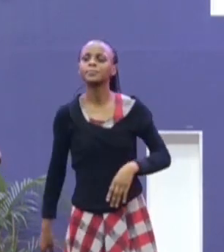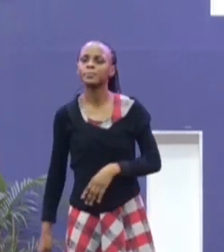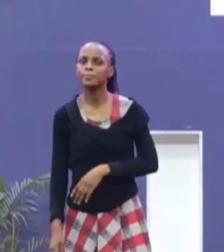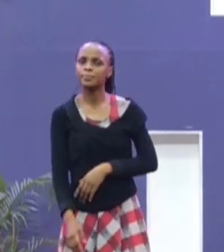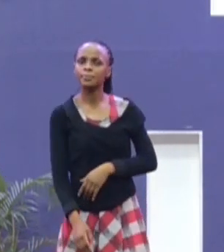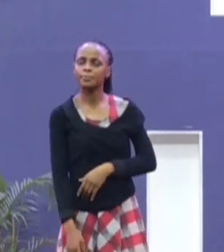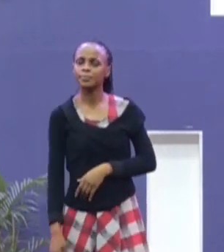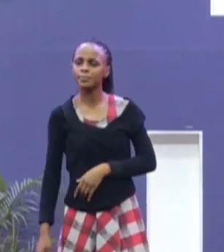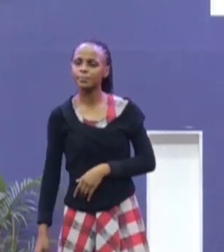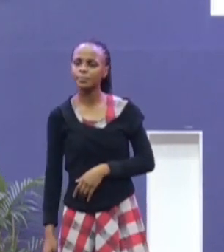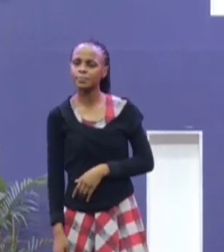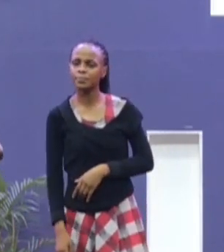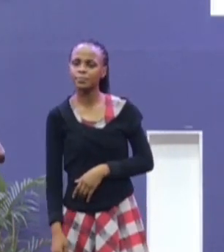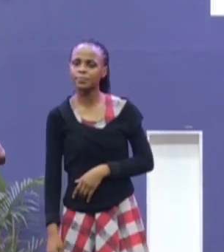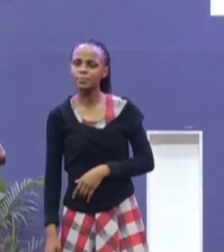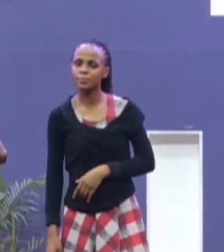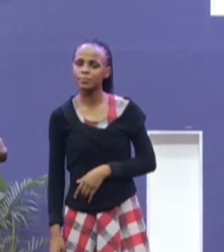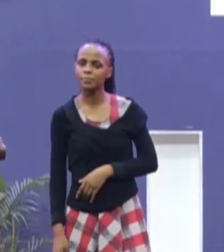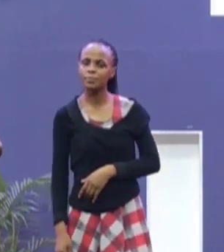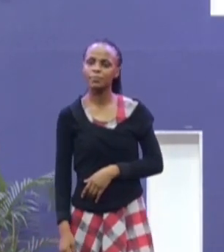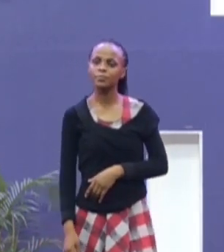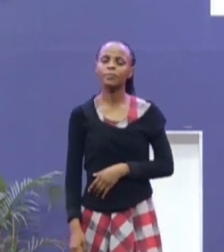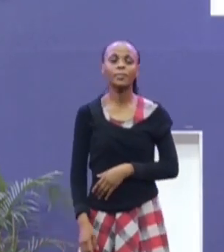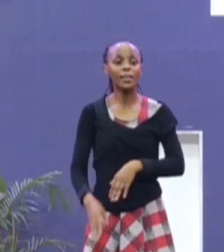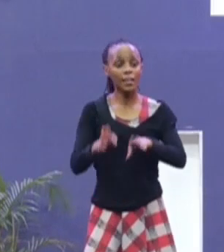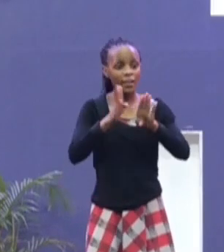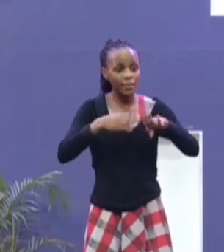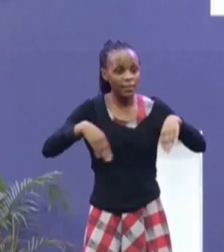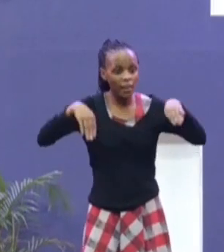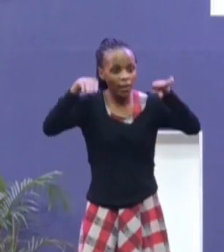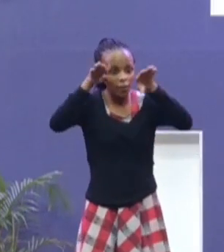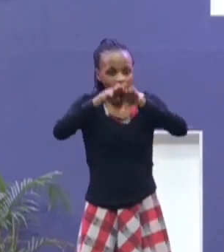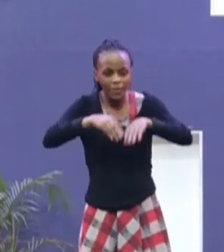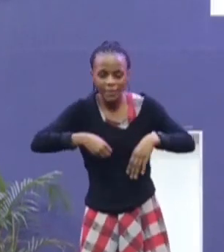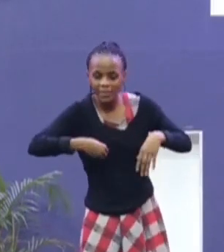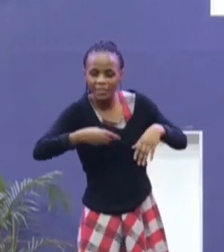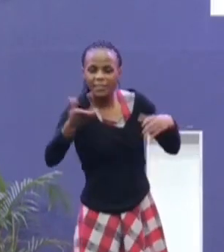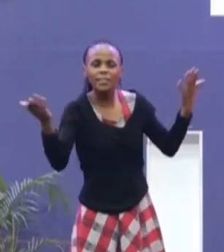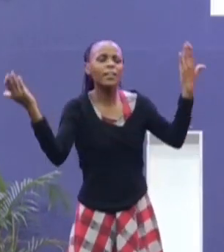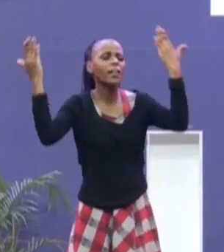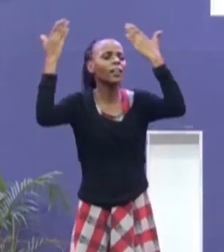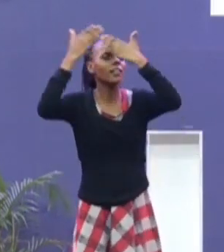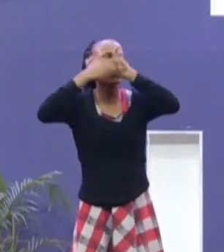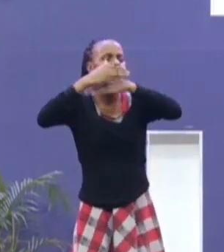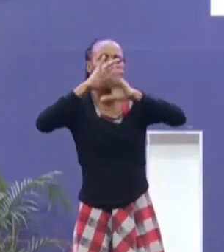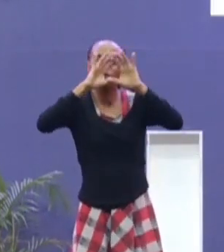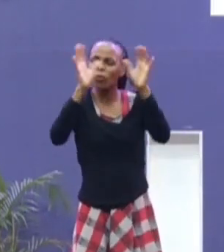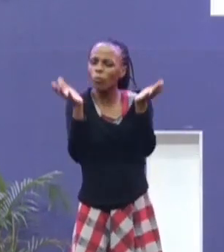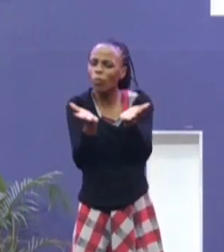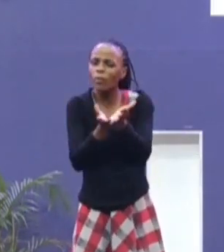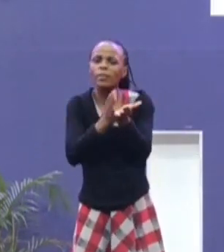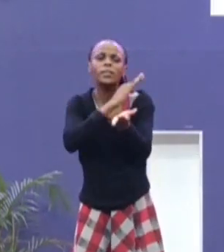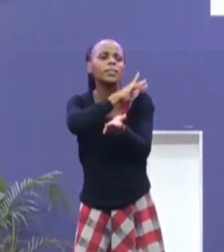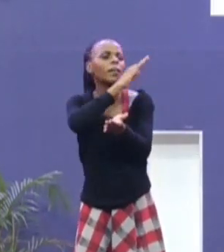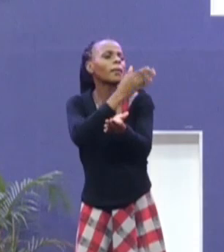eno ey'edda. The conformity that gives the dark world strength and ability